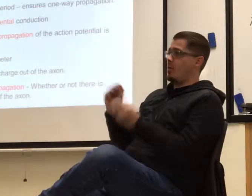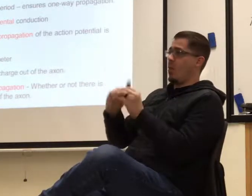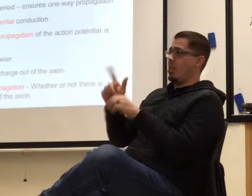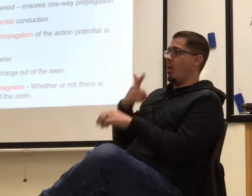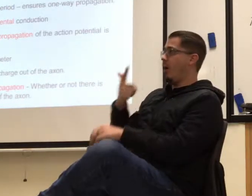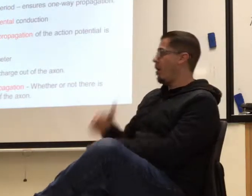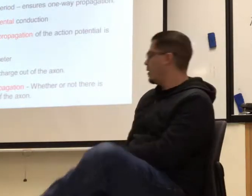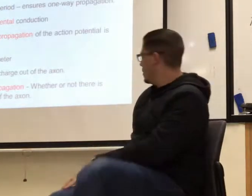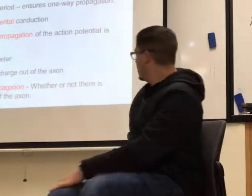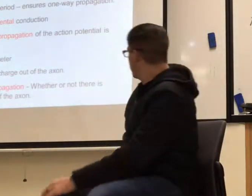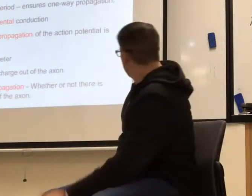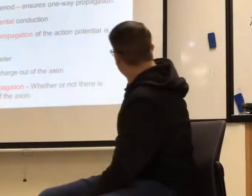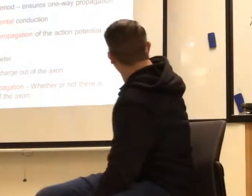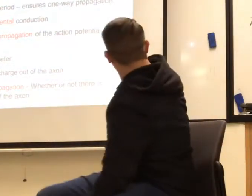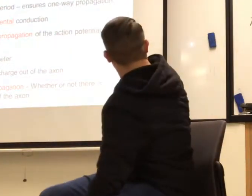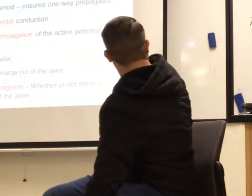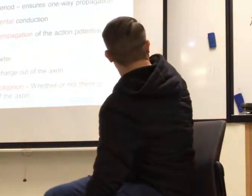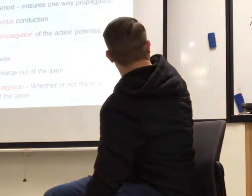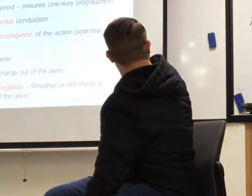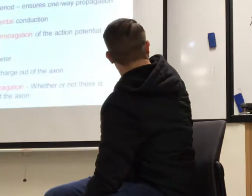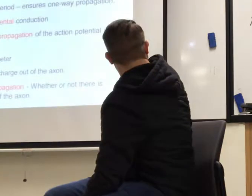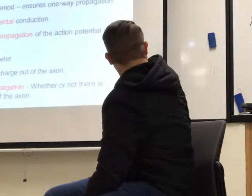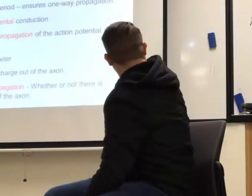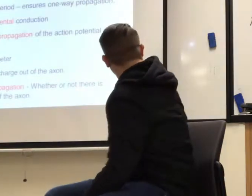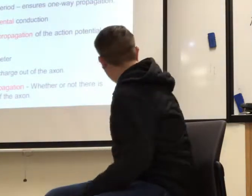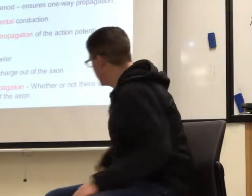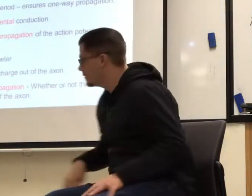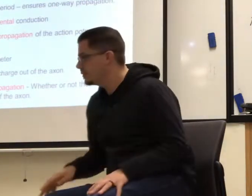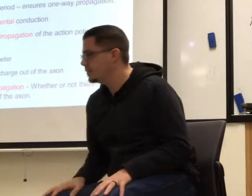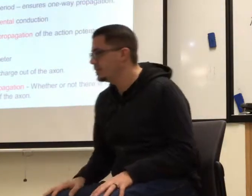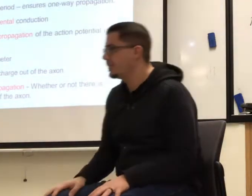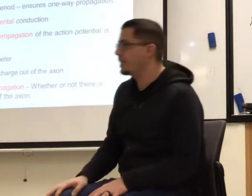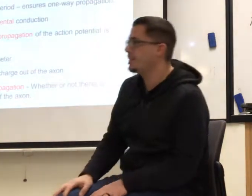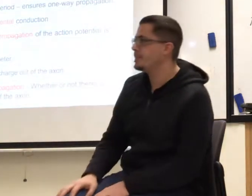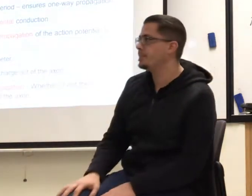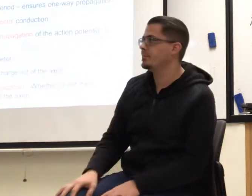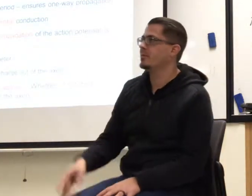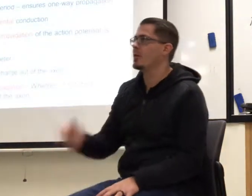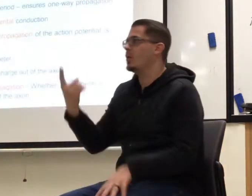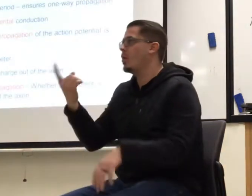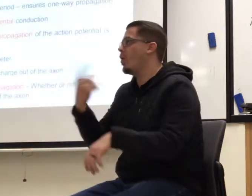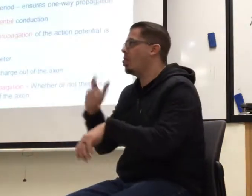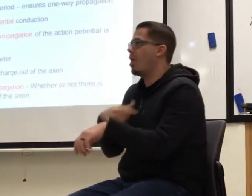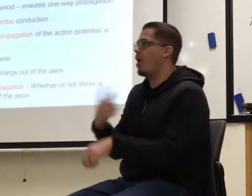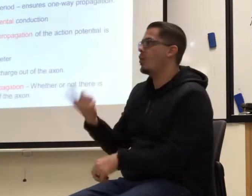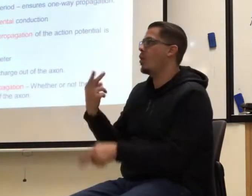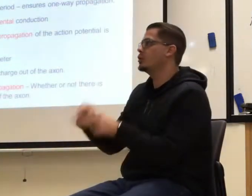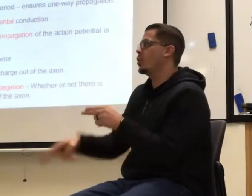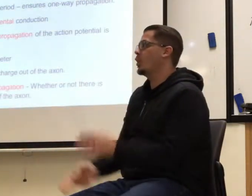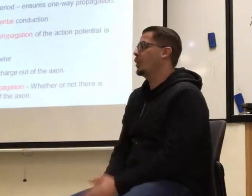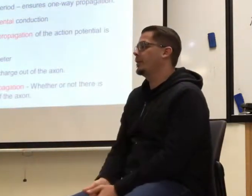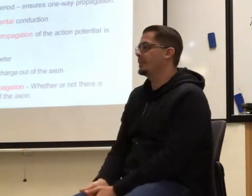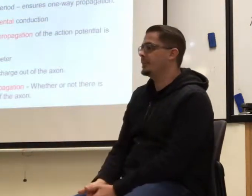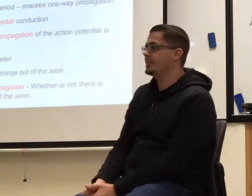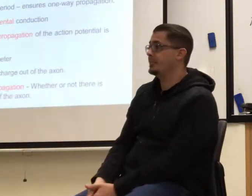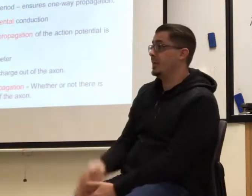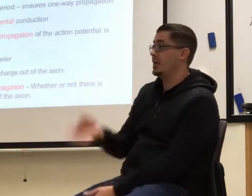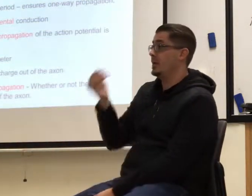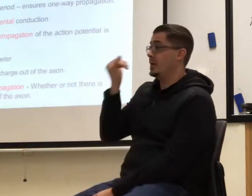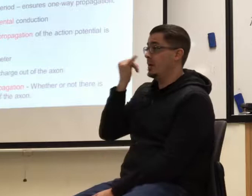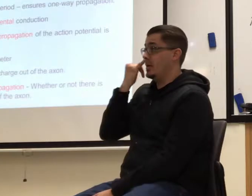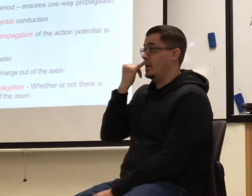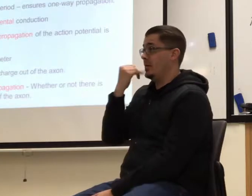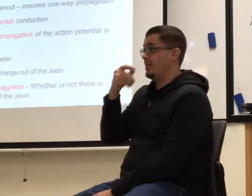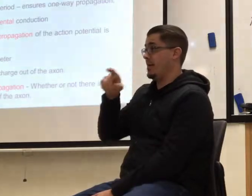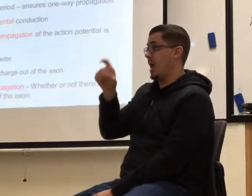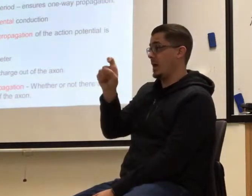That distance from segment to segment. if x